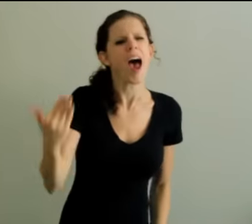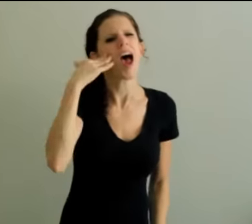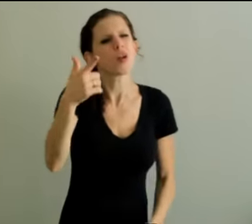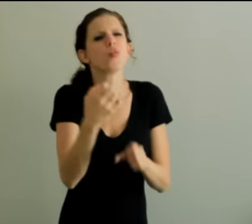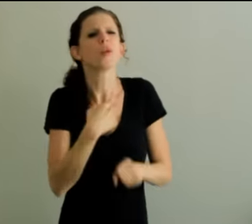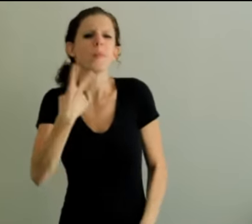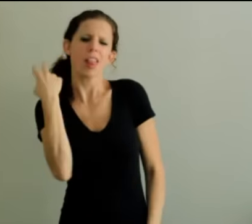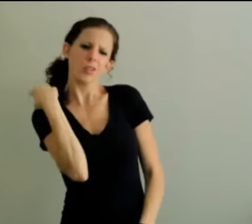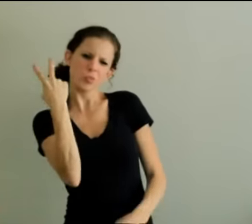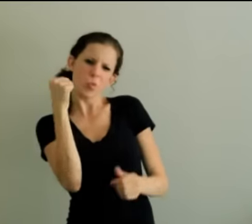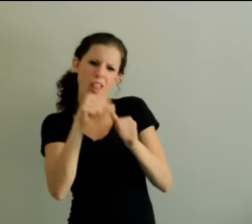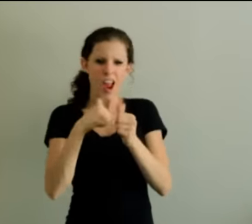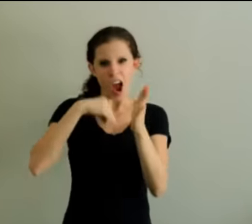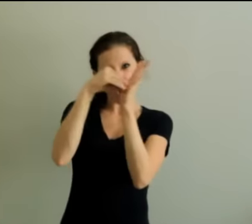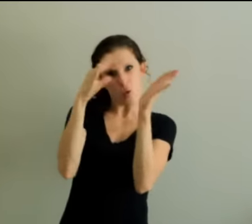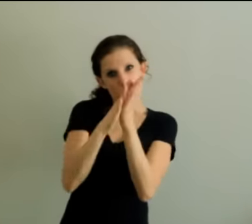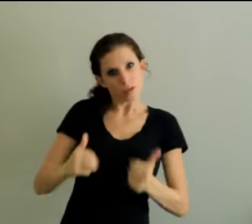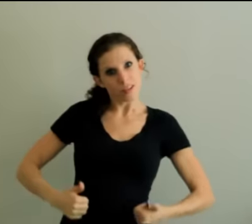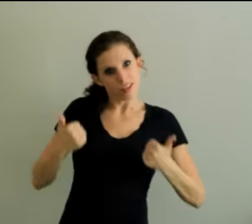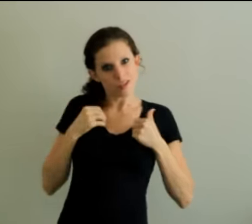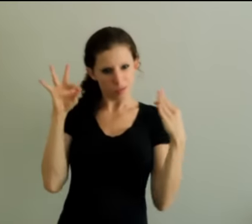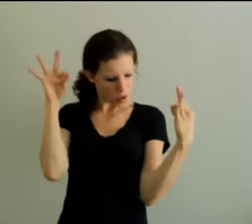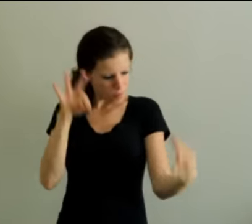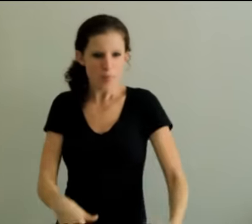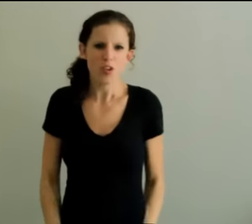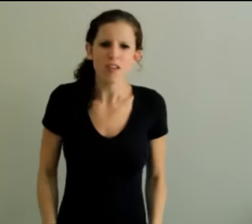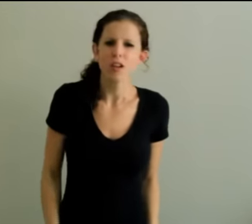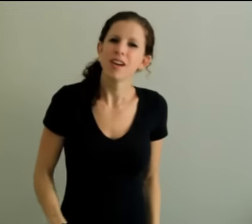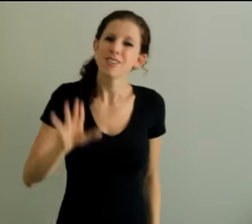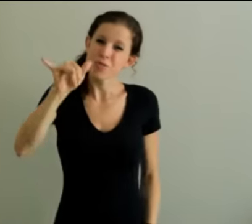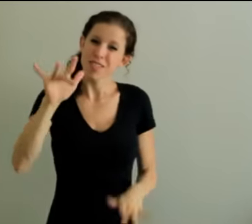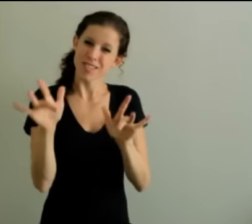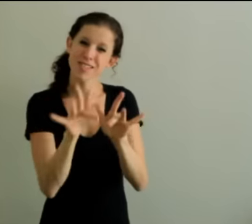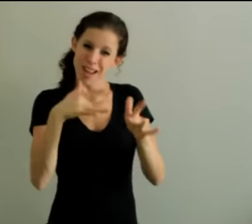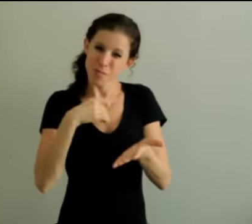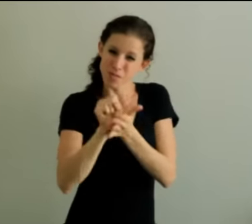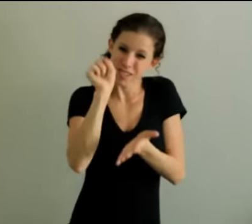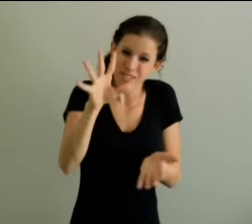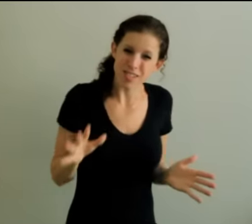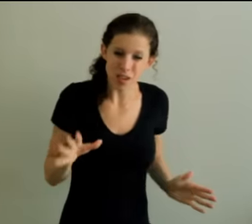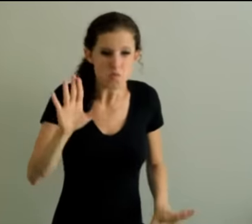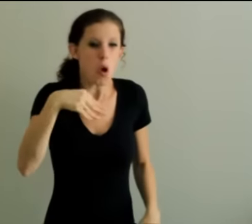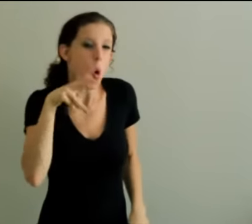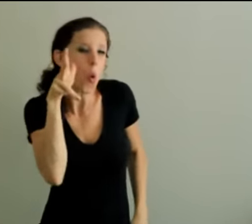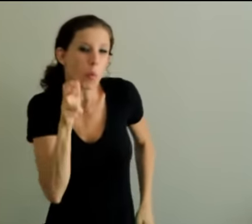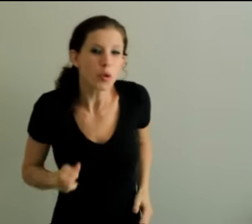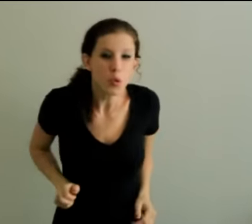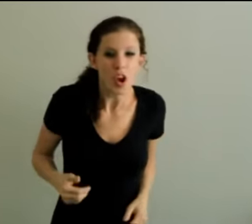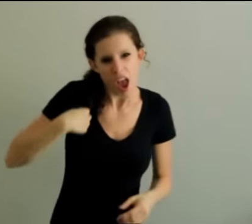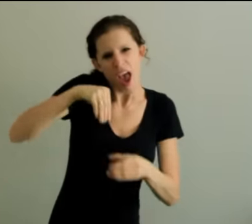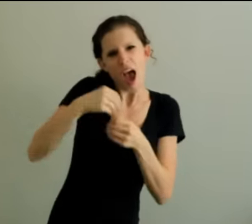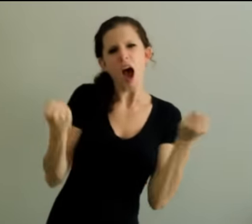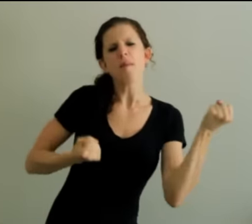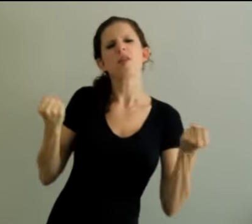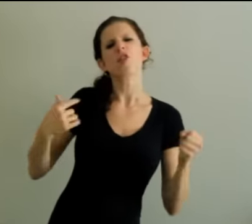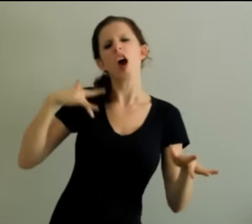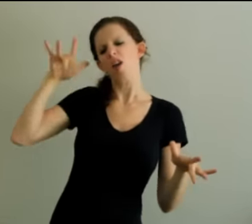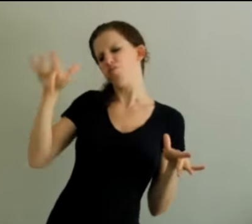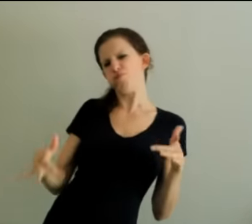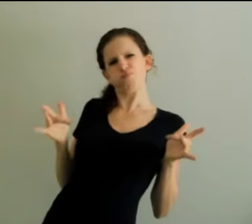it I know you got my last two letters I wrote the addresses on them perfect So this is my cassette I'm sending you I hope you hear it I'm in the car right